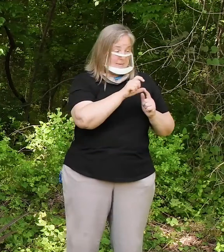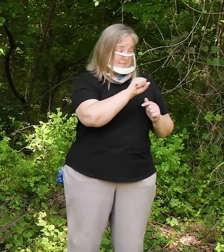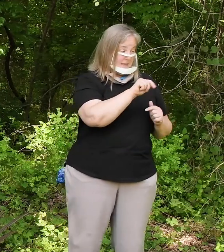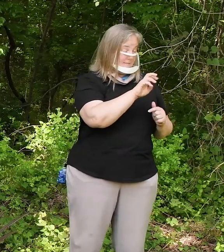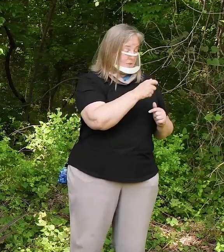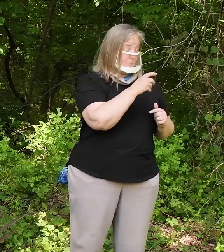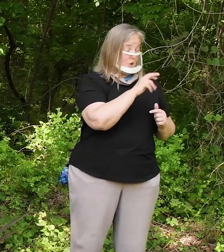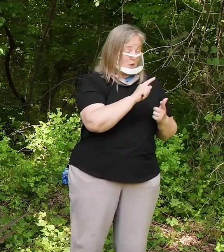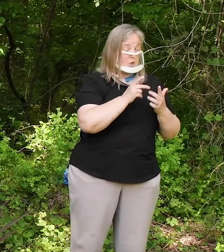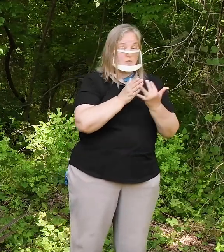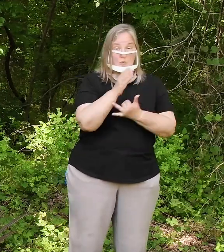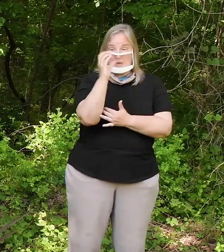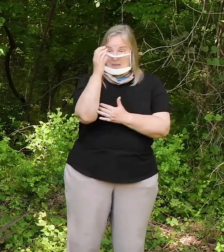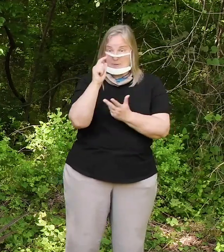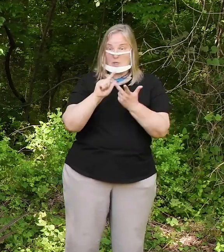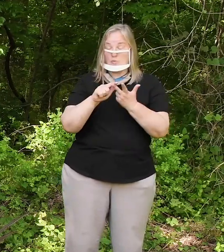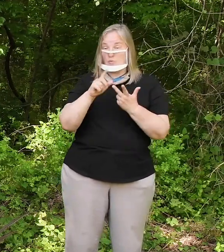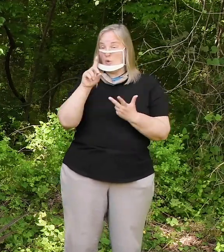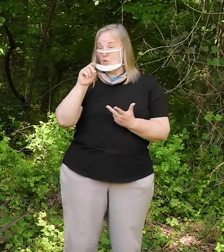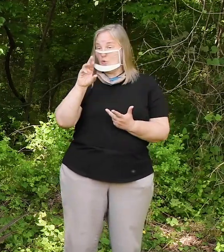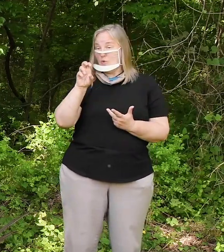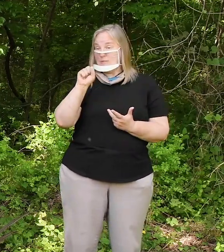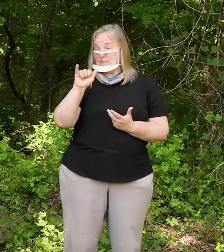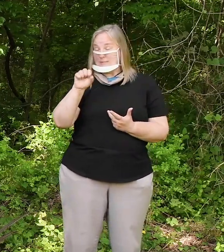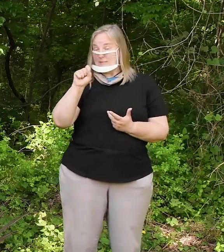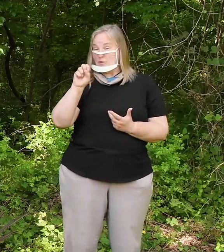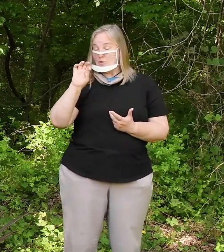Dorsey Search and throughout Howard County.